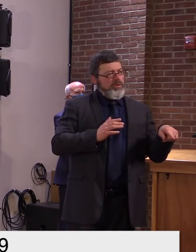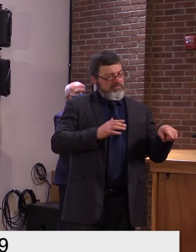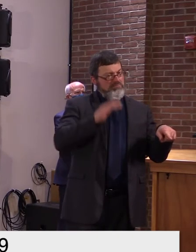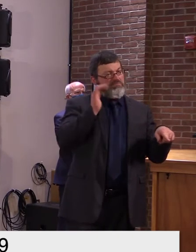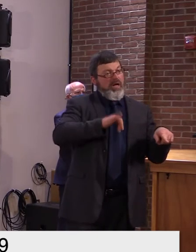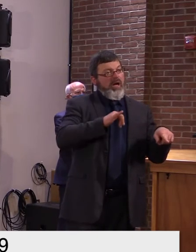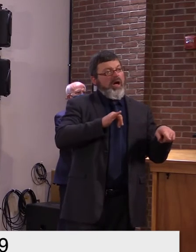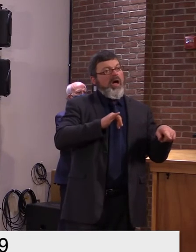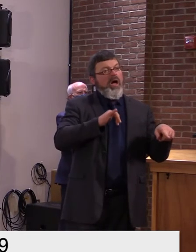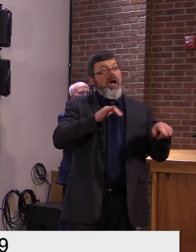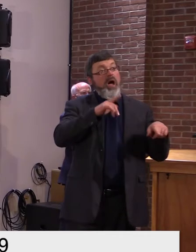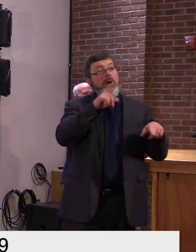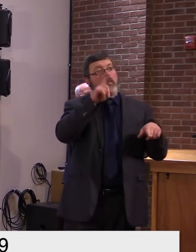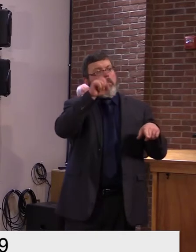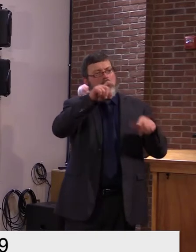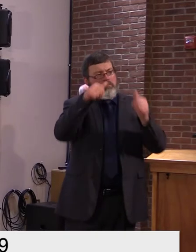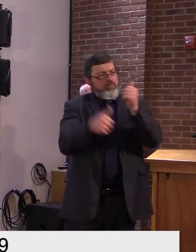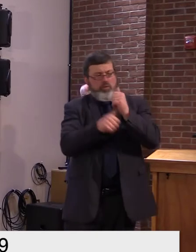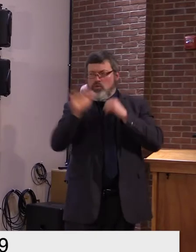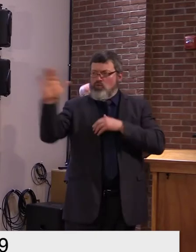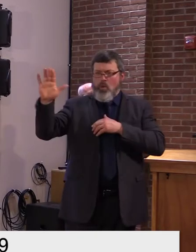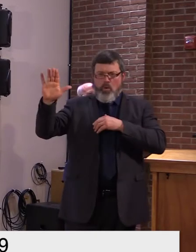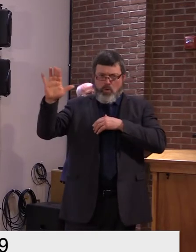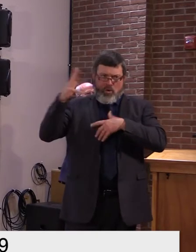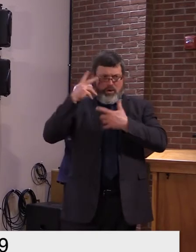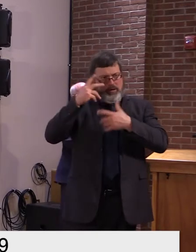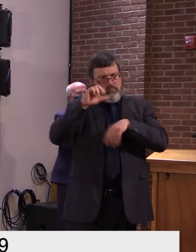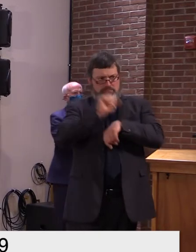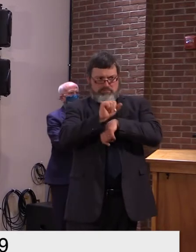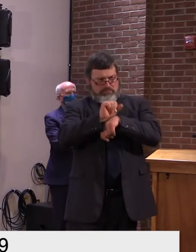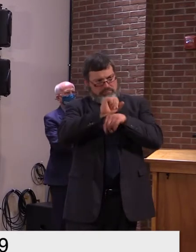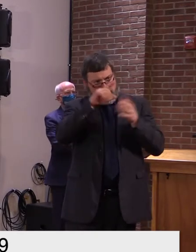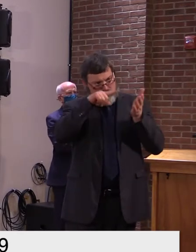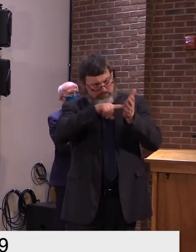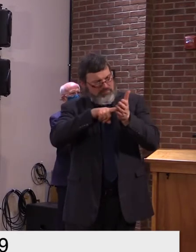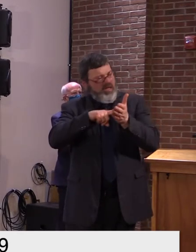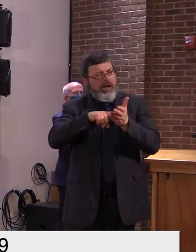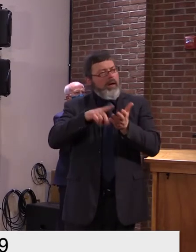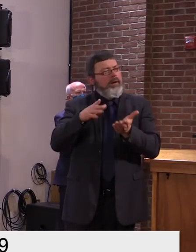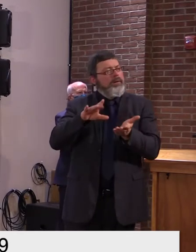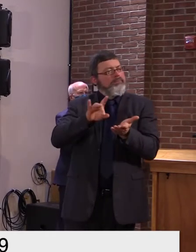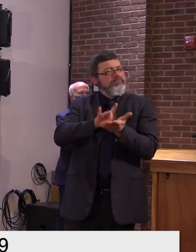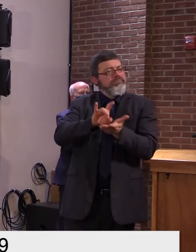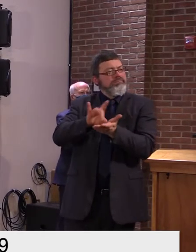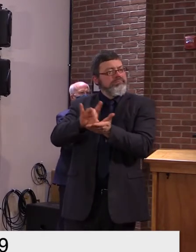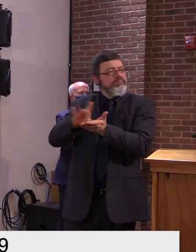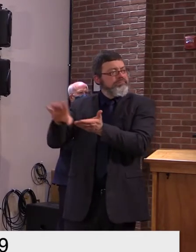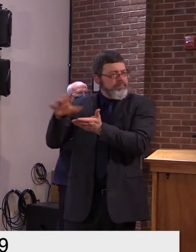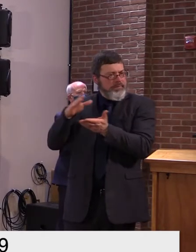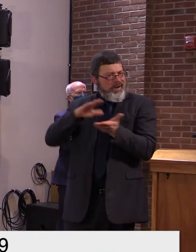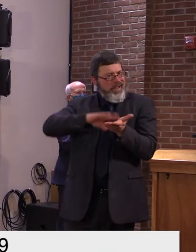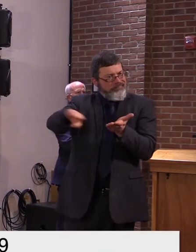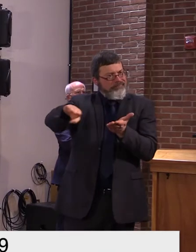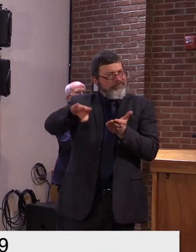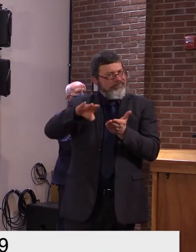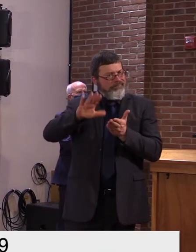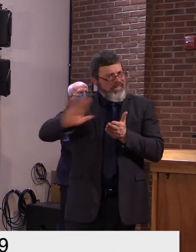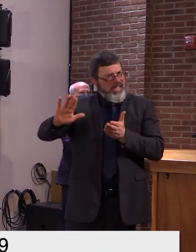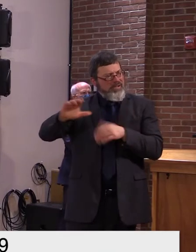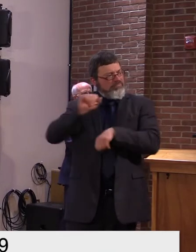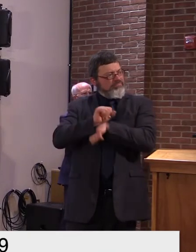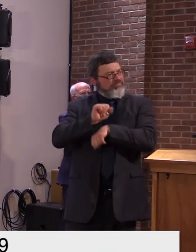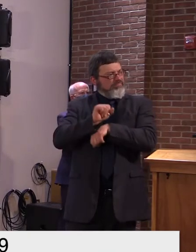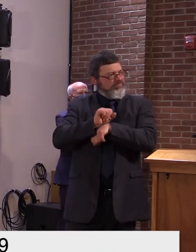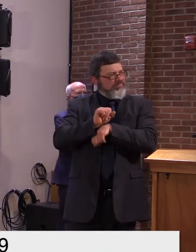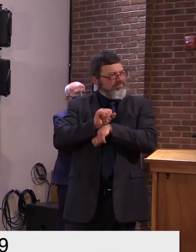Why are we laying off contact tracers in the midst of a pandemic and, as we expect, at least a bit of a spike